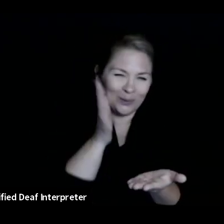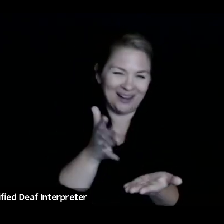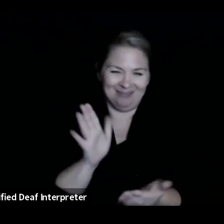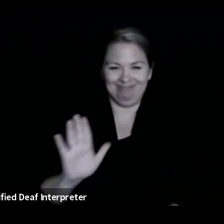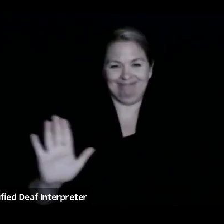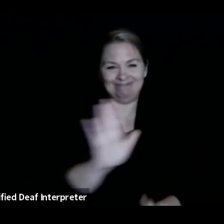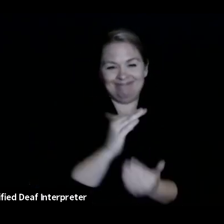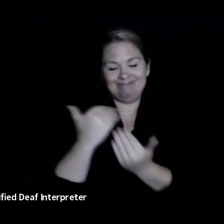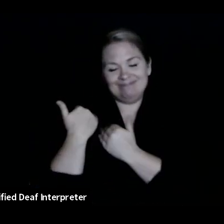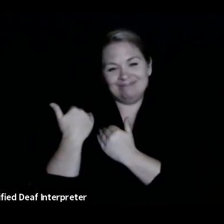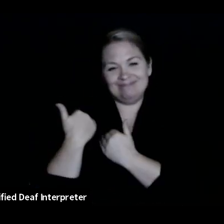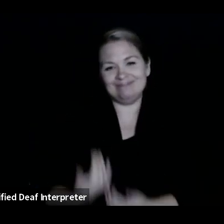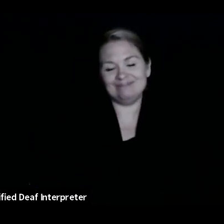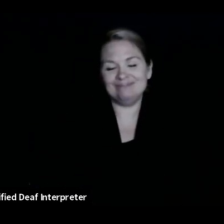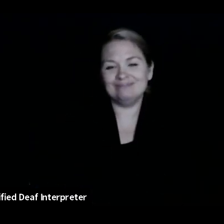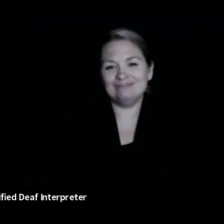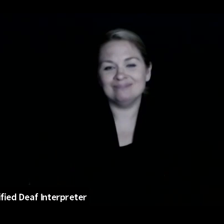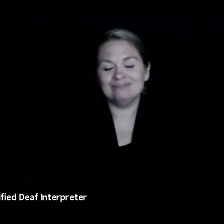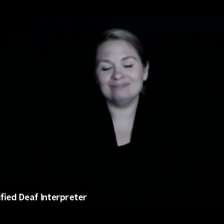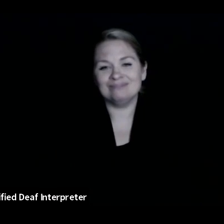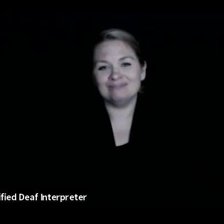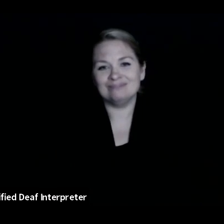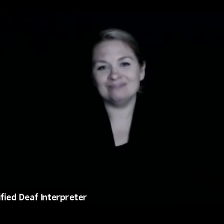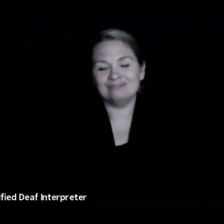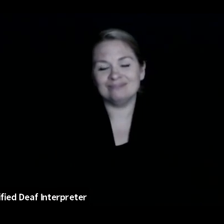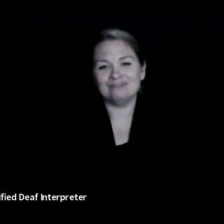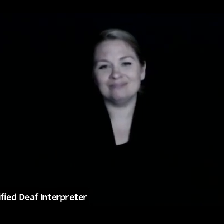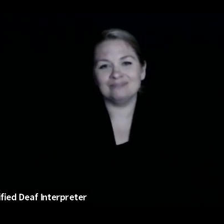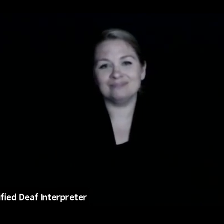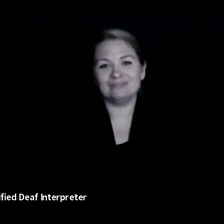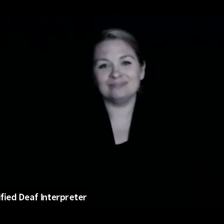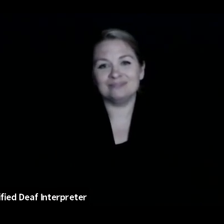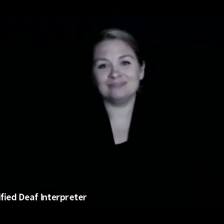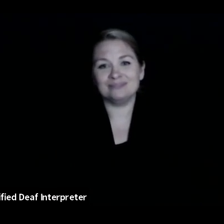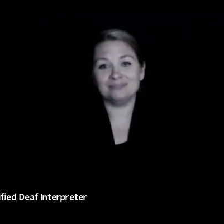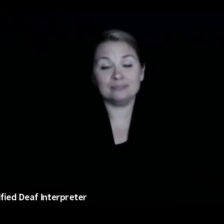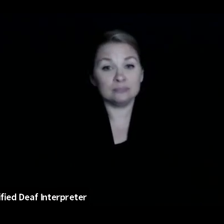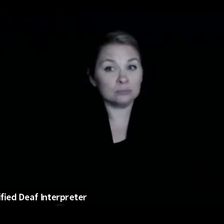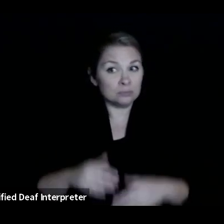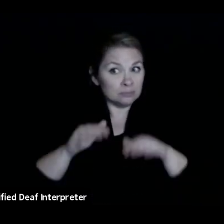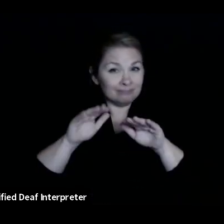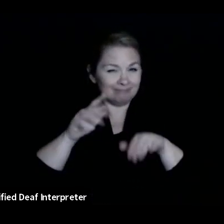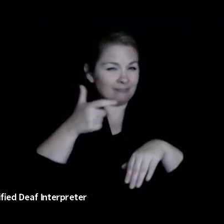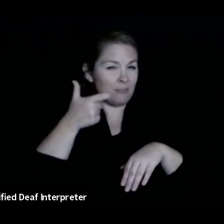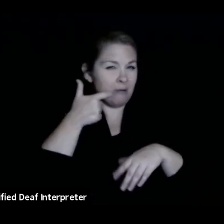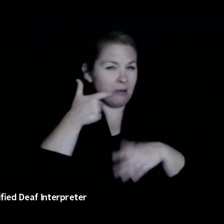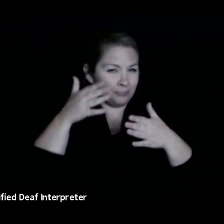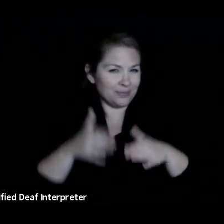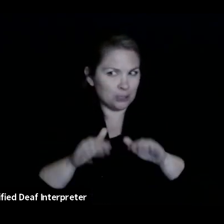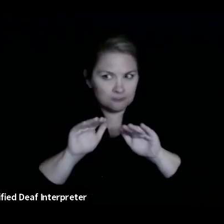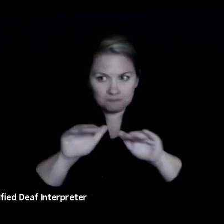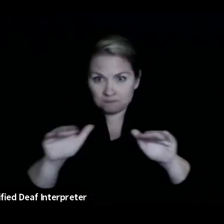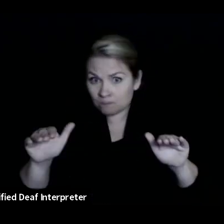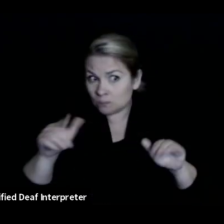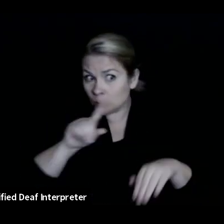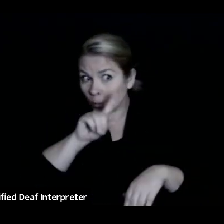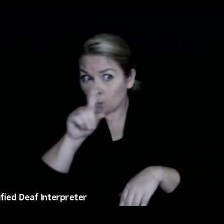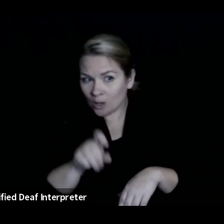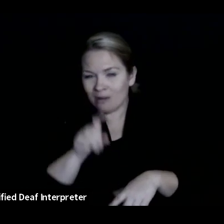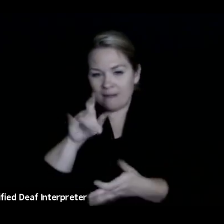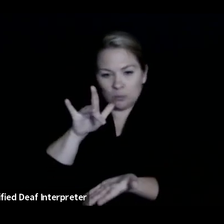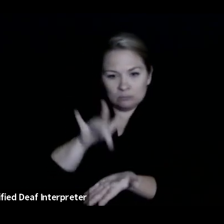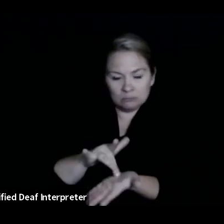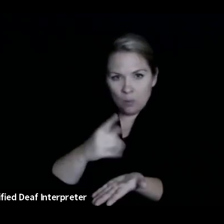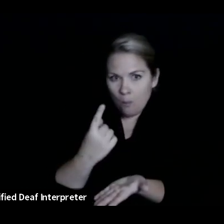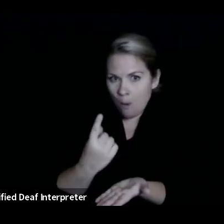Once again, to ask a question, please press *1 on your telephone keypad. Your next question is from the line of Jeremy Olson of the